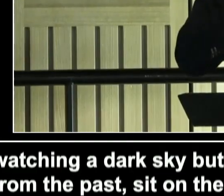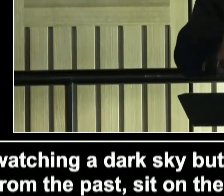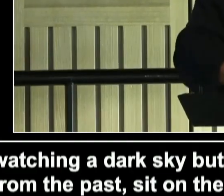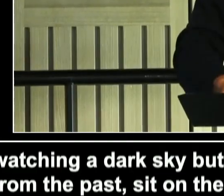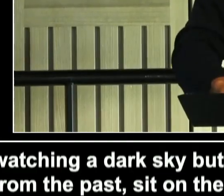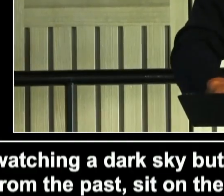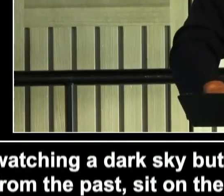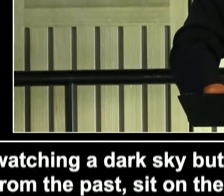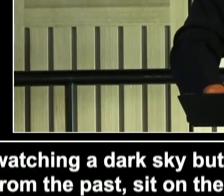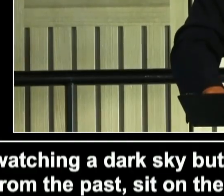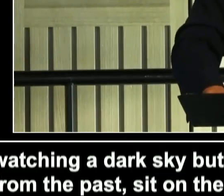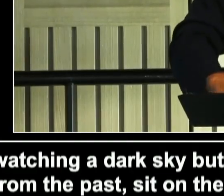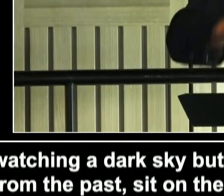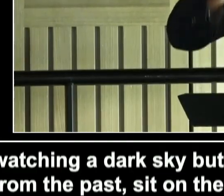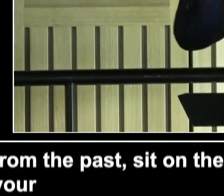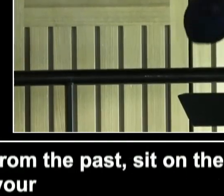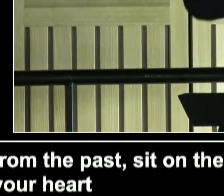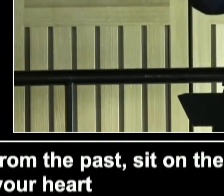Listen to your heart.